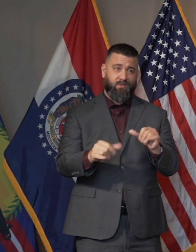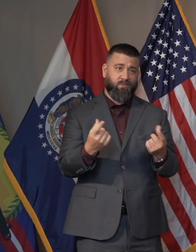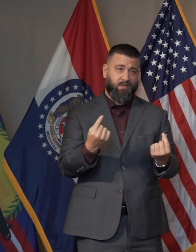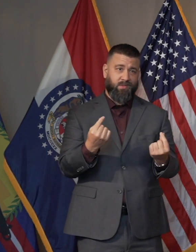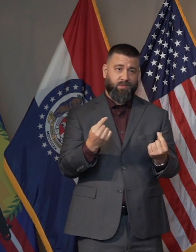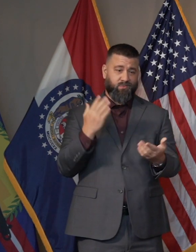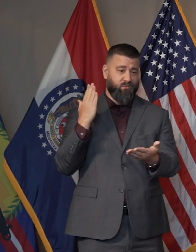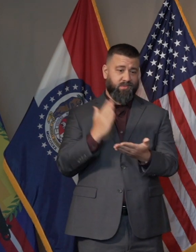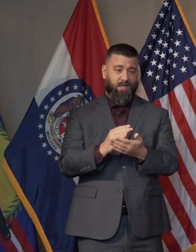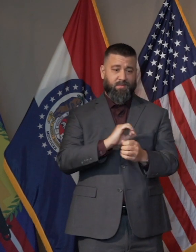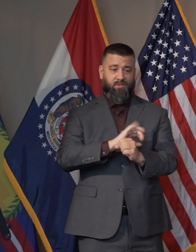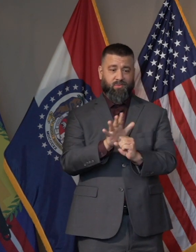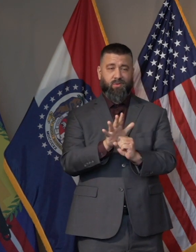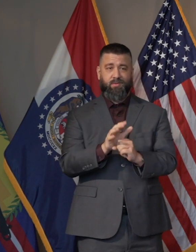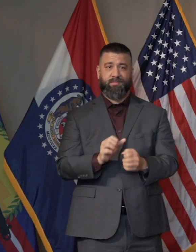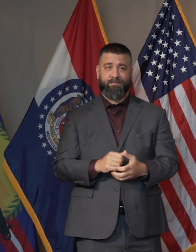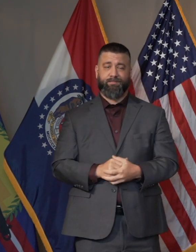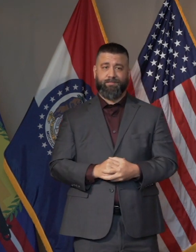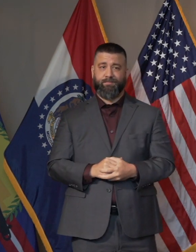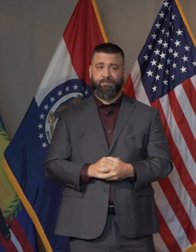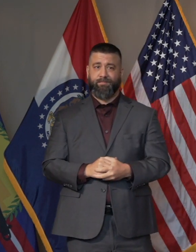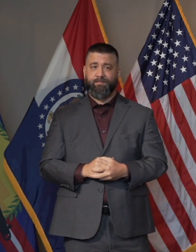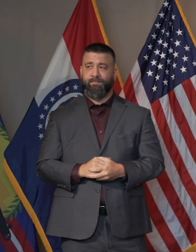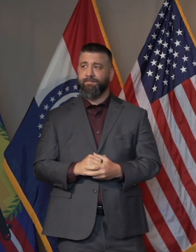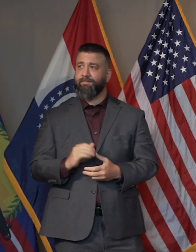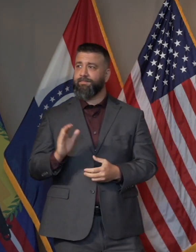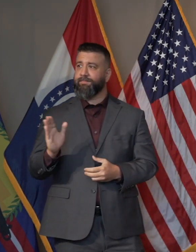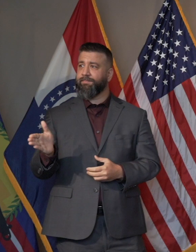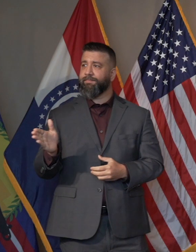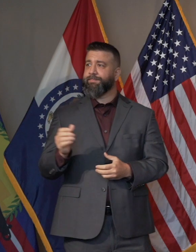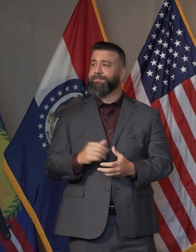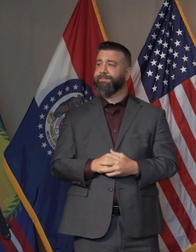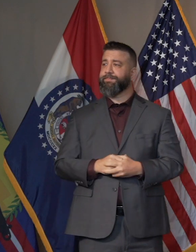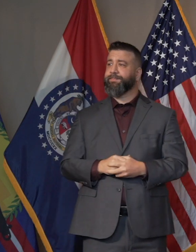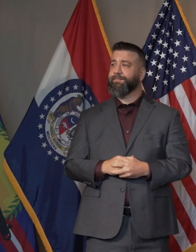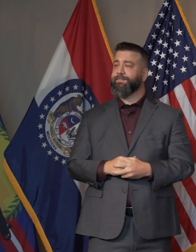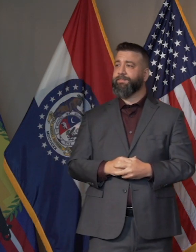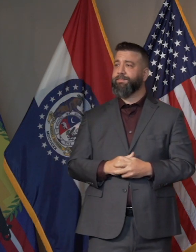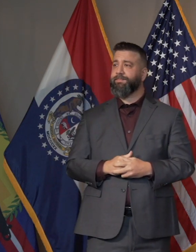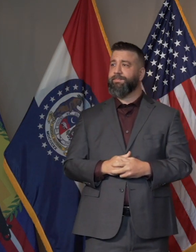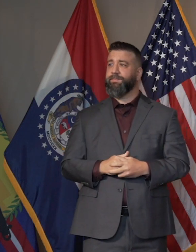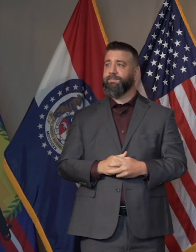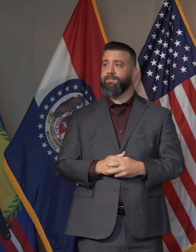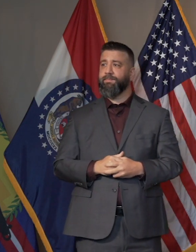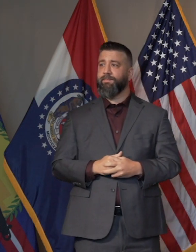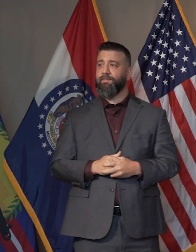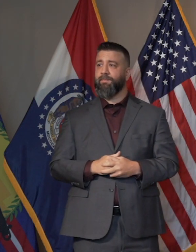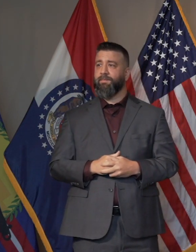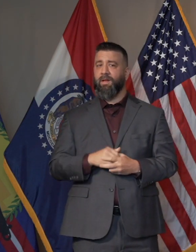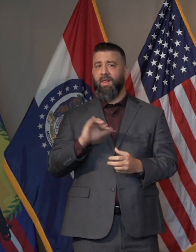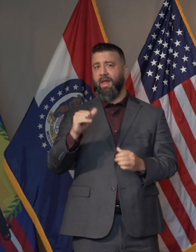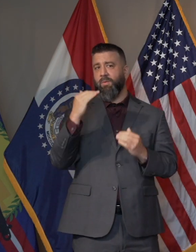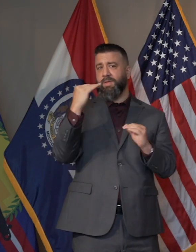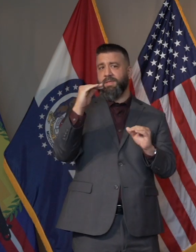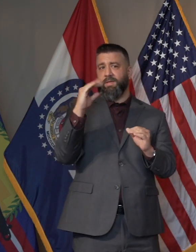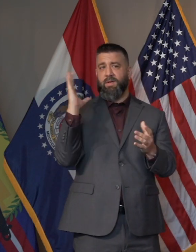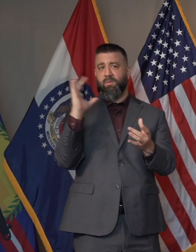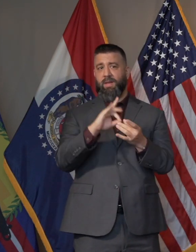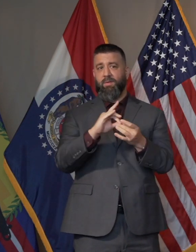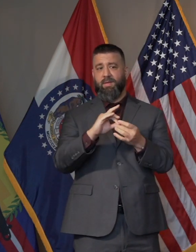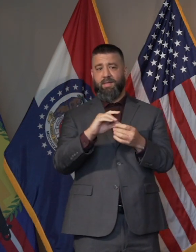this virus that is raging in our community. Dr. Page, does this restriction not apply to gas stations and grocery